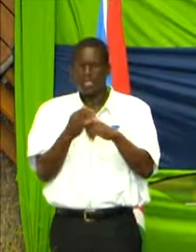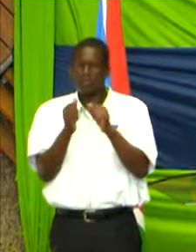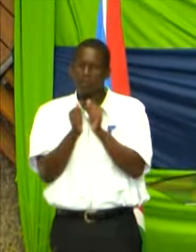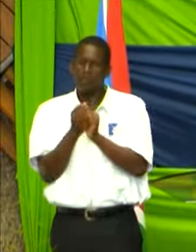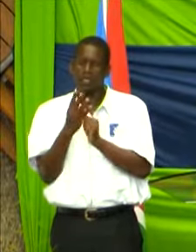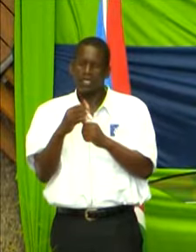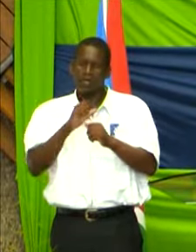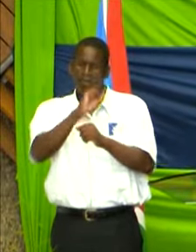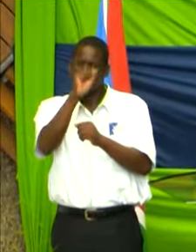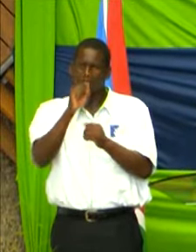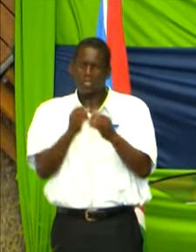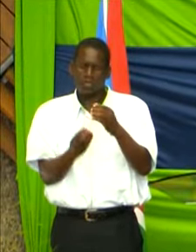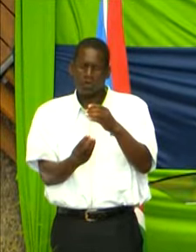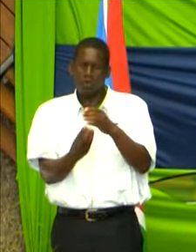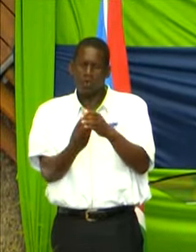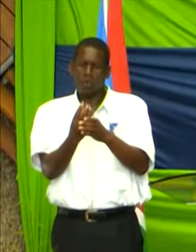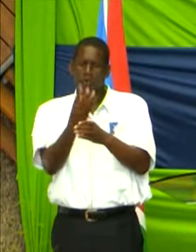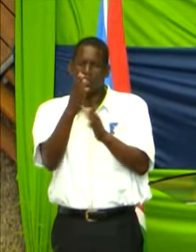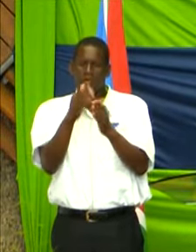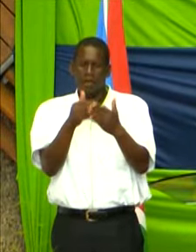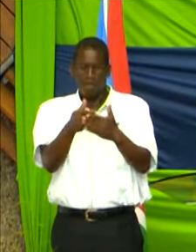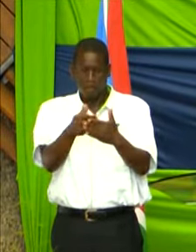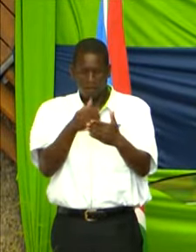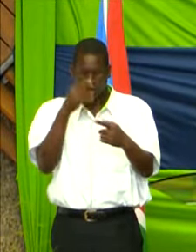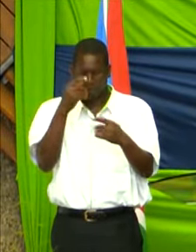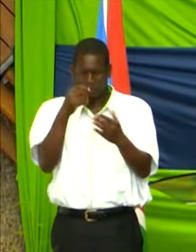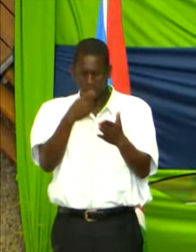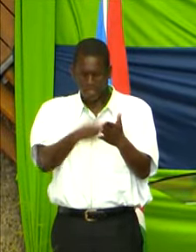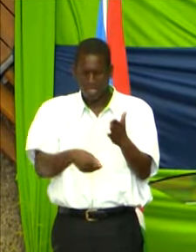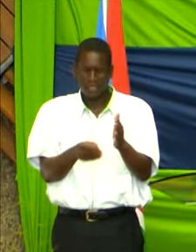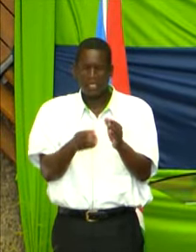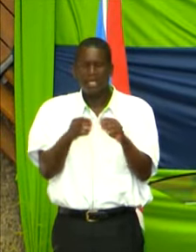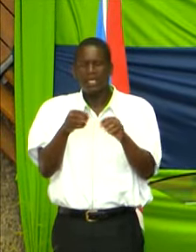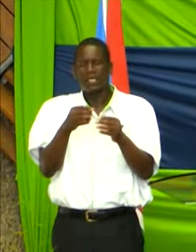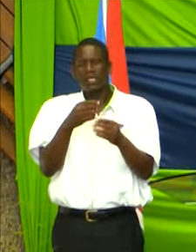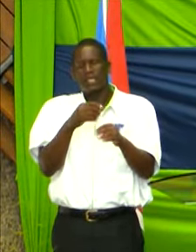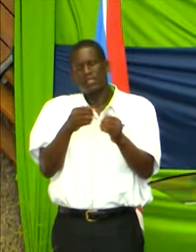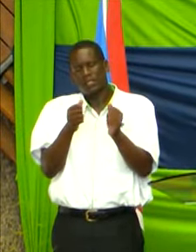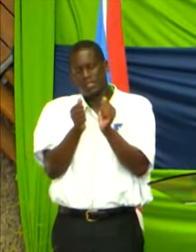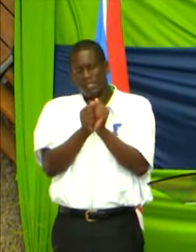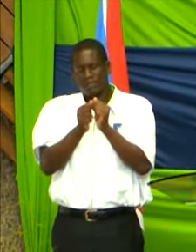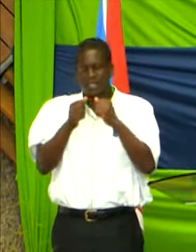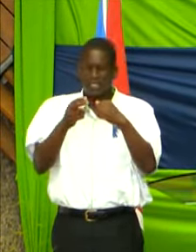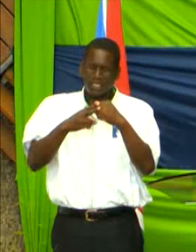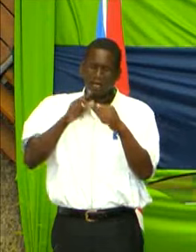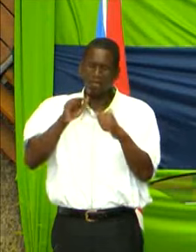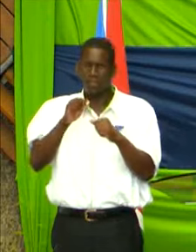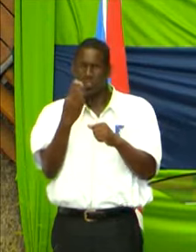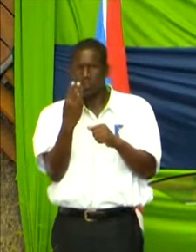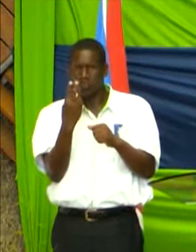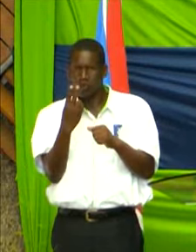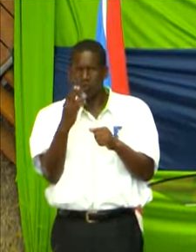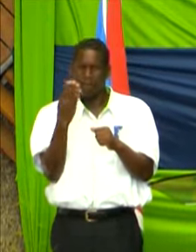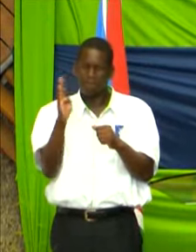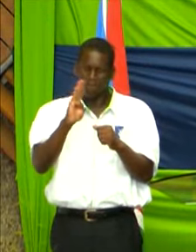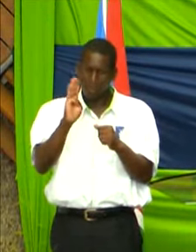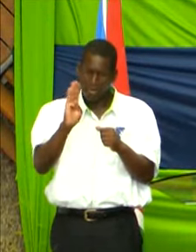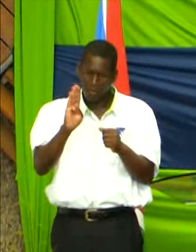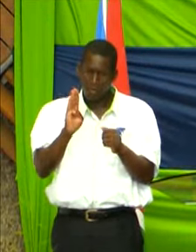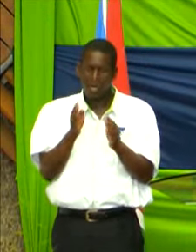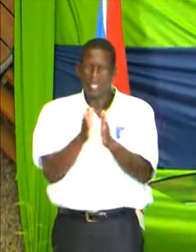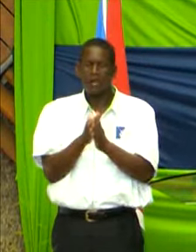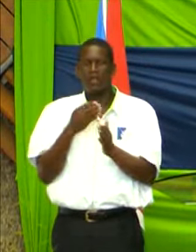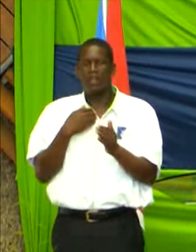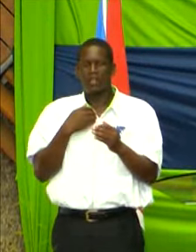growth in our earnings before tax at 17.2 billion. We had strong growth on interest income, which increased